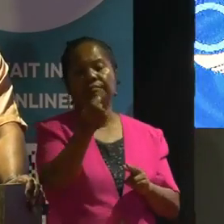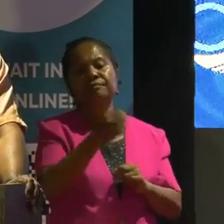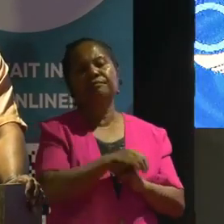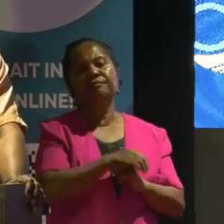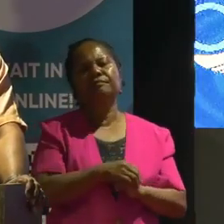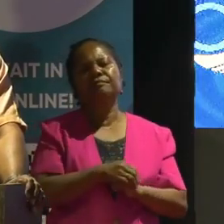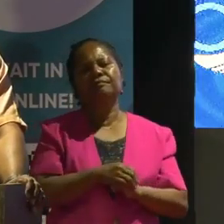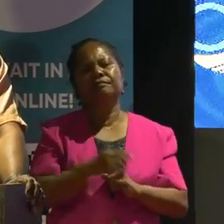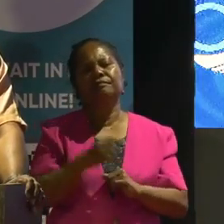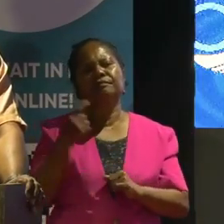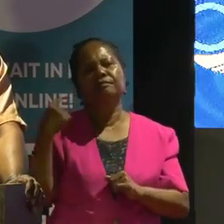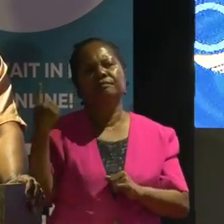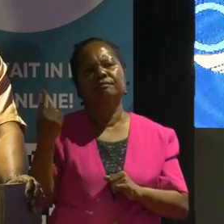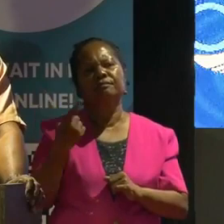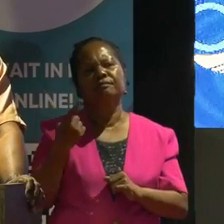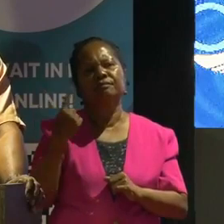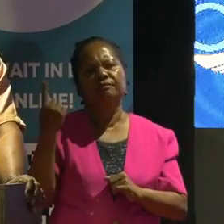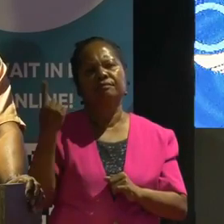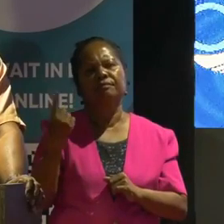those